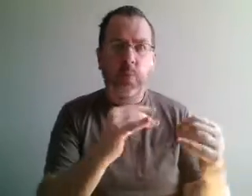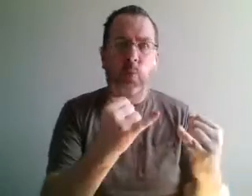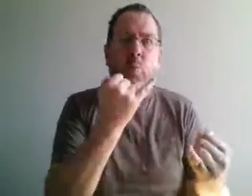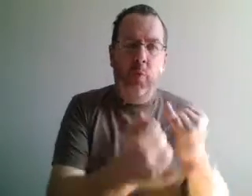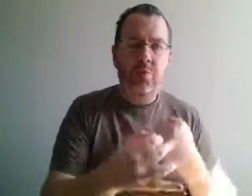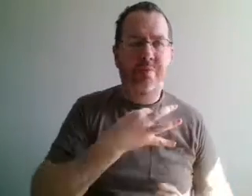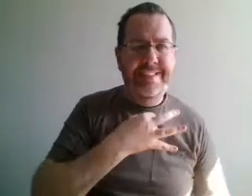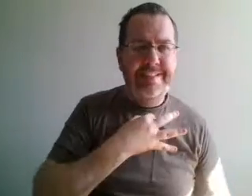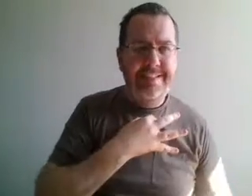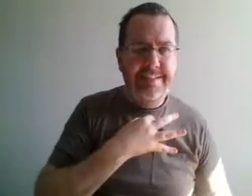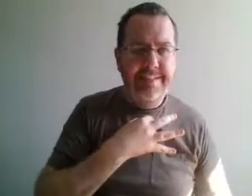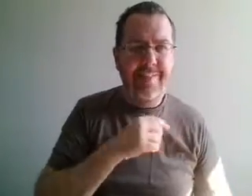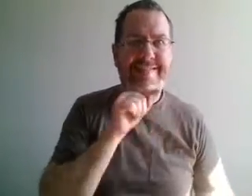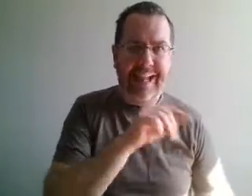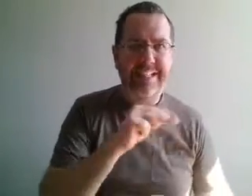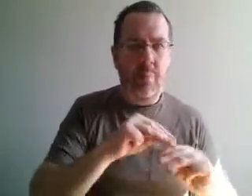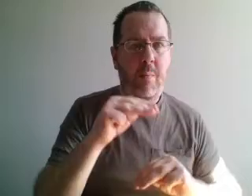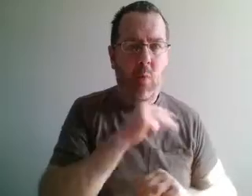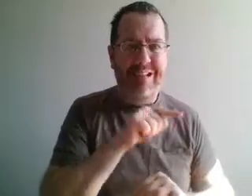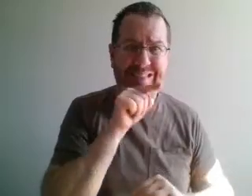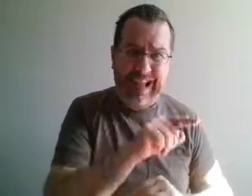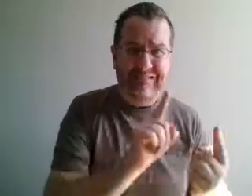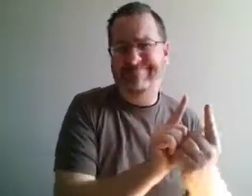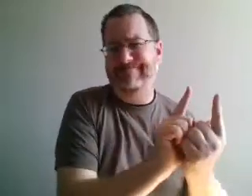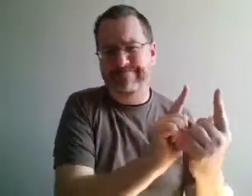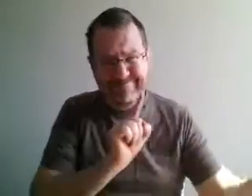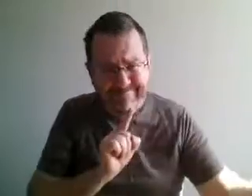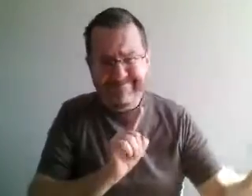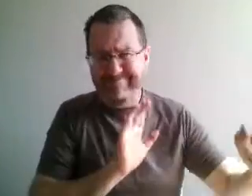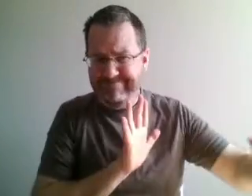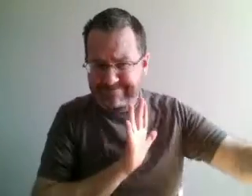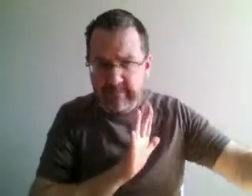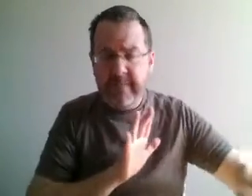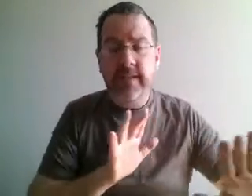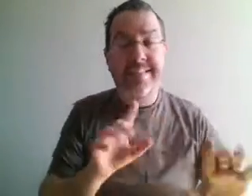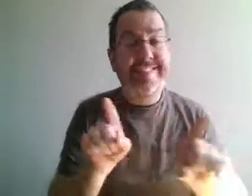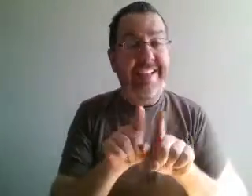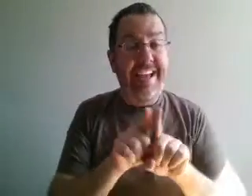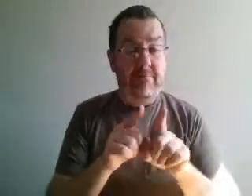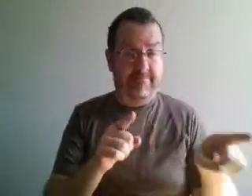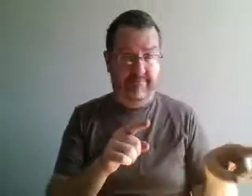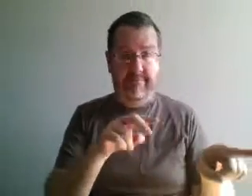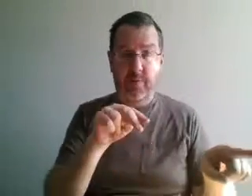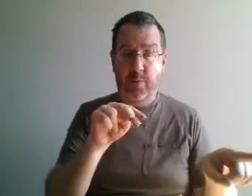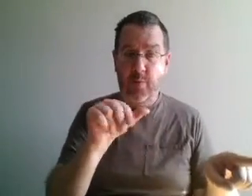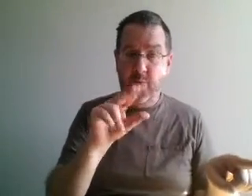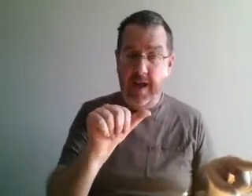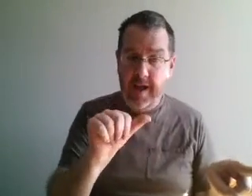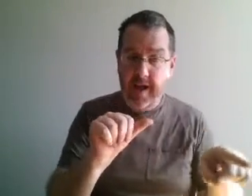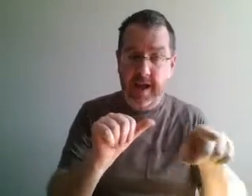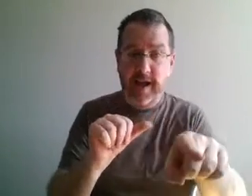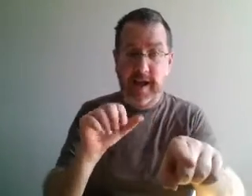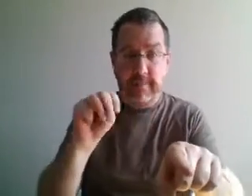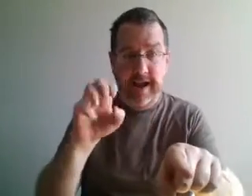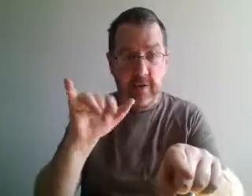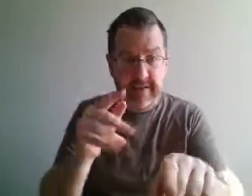across. And it comes back to what Nuala and Mary were saying. You know, it really is about distancing yourself from potential